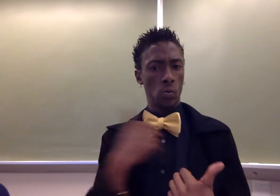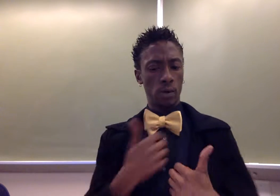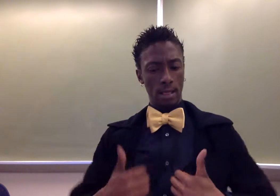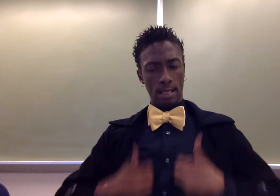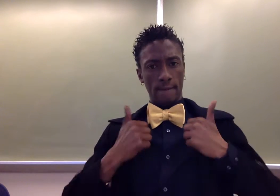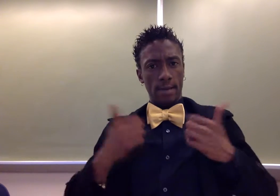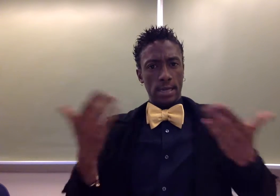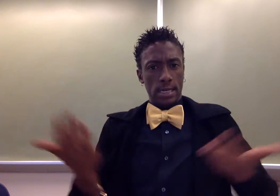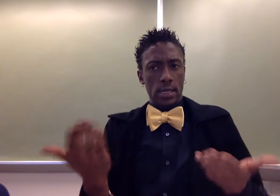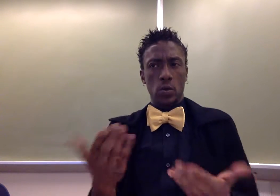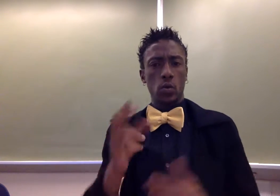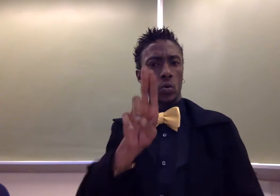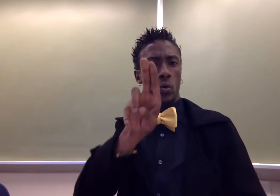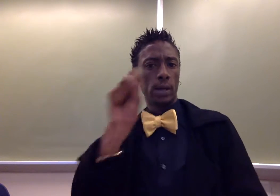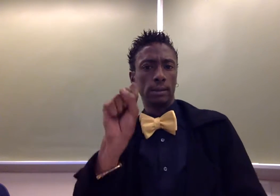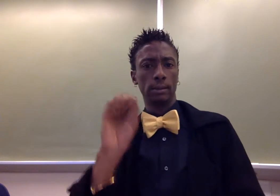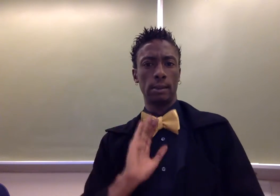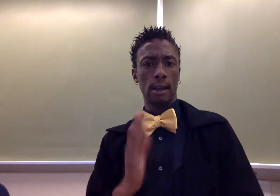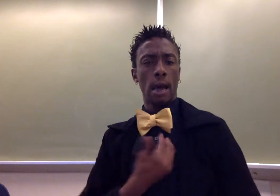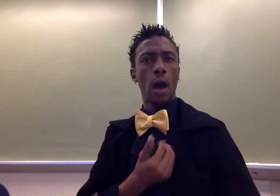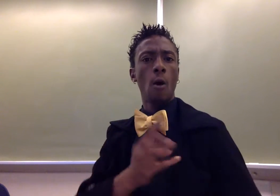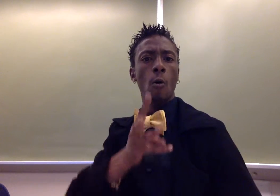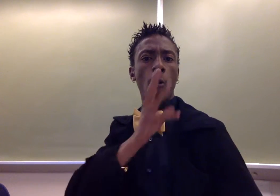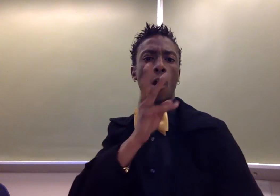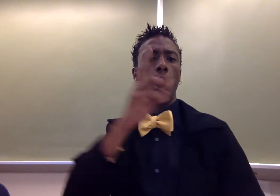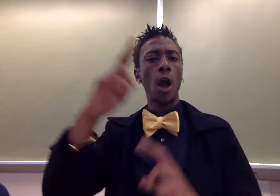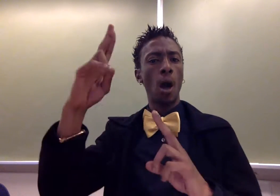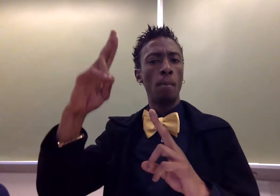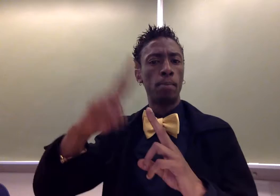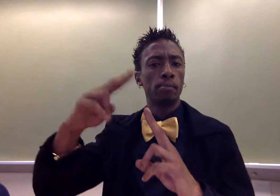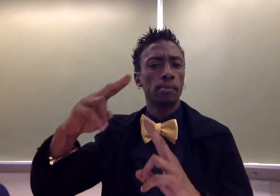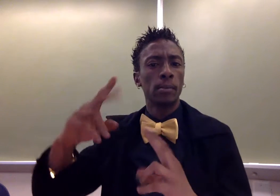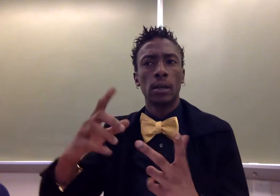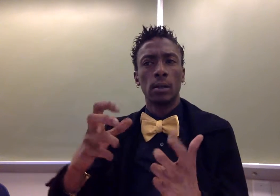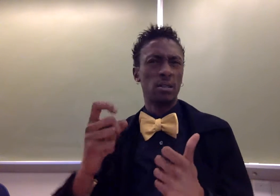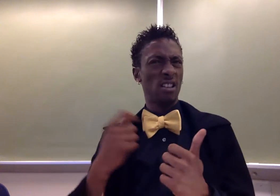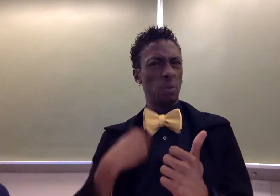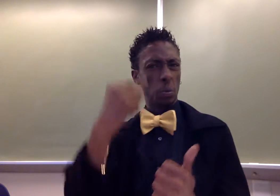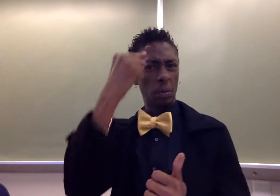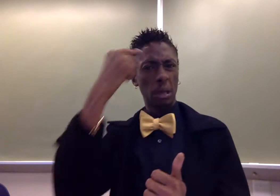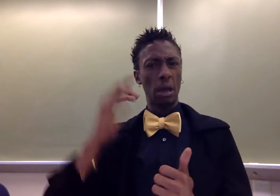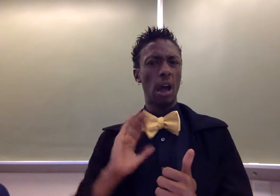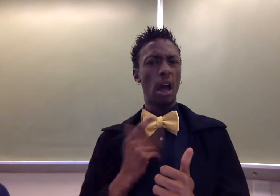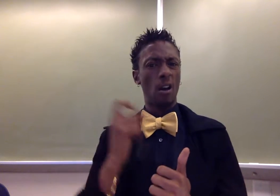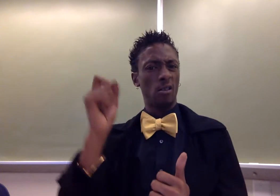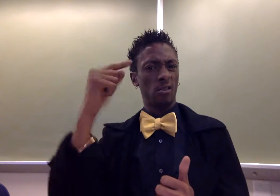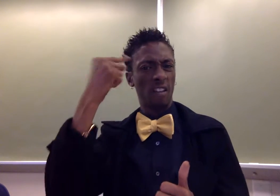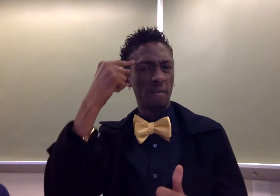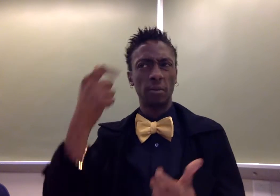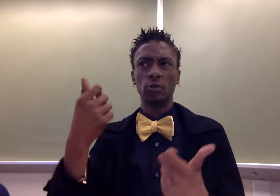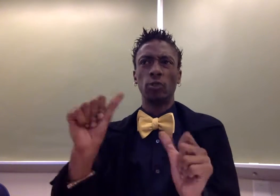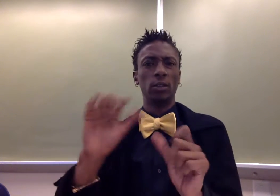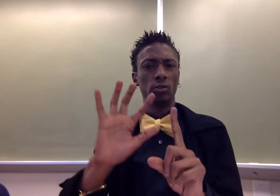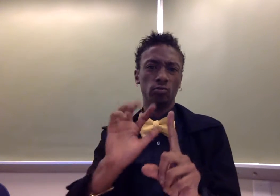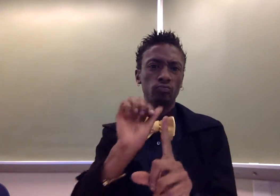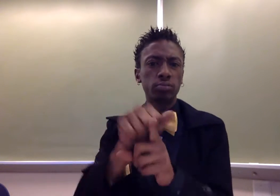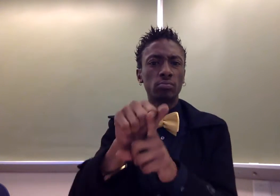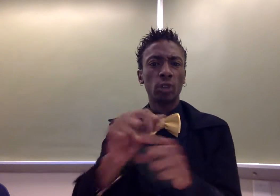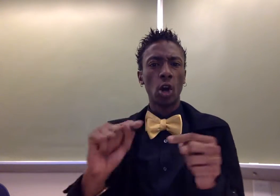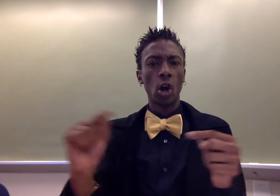bother us here in terms of putting something in the water that might be injurious. I say to you that this has not been a conscious